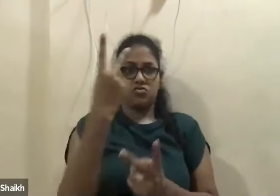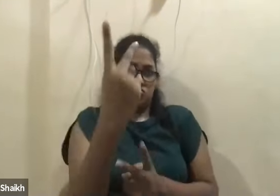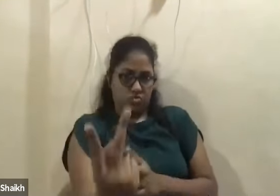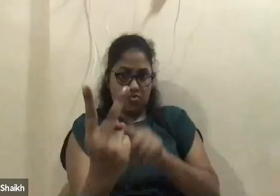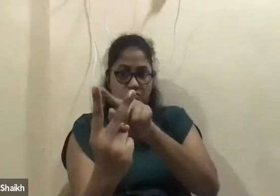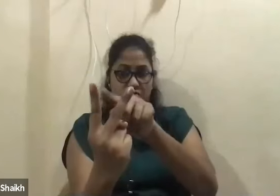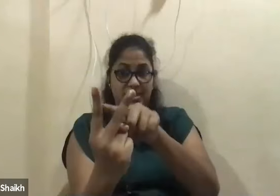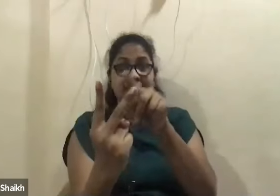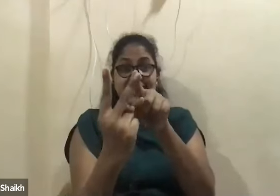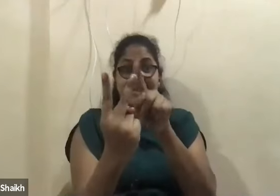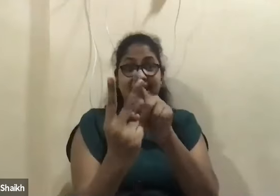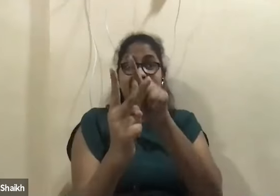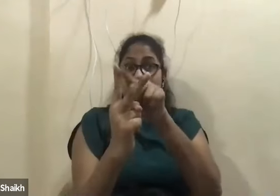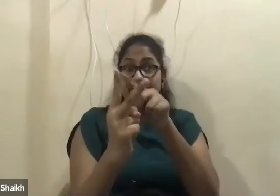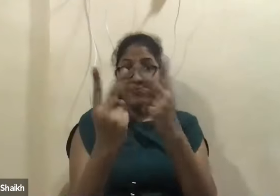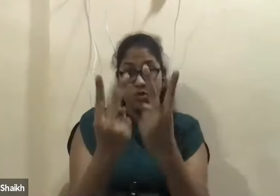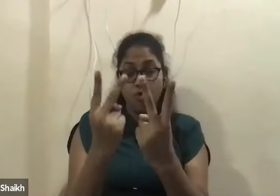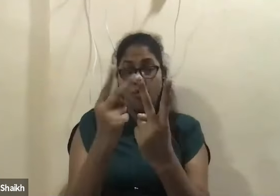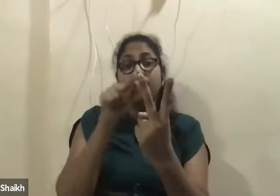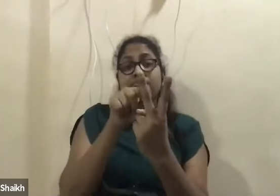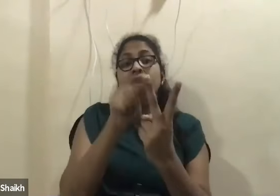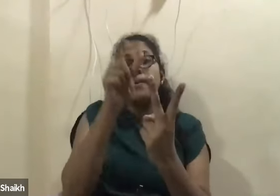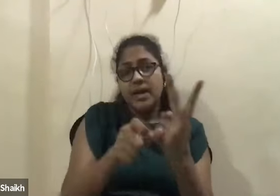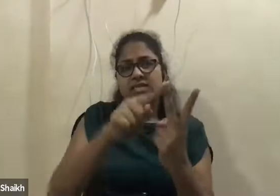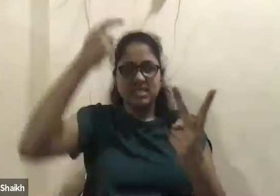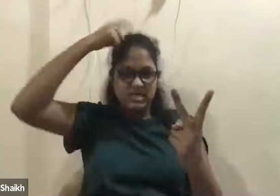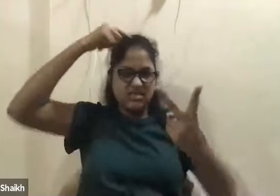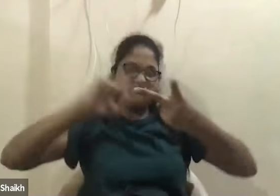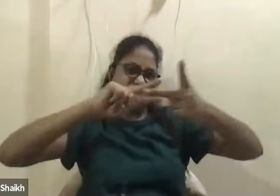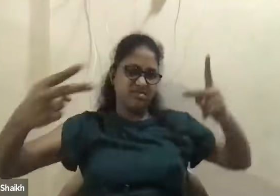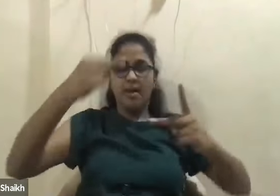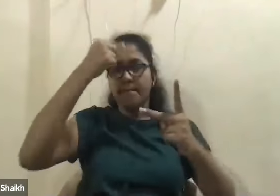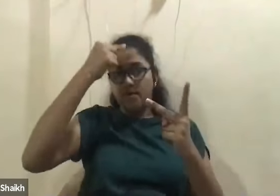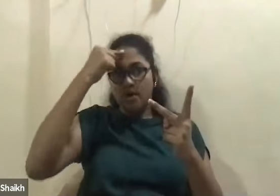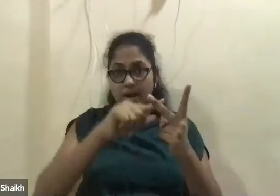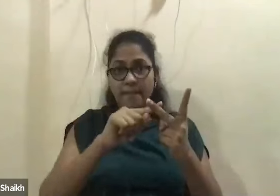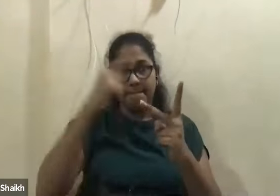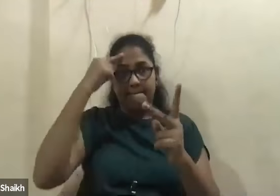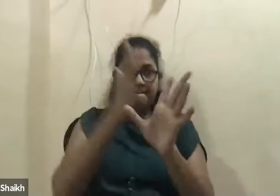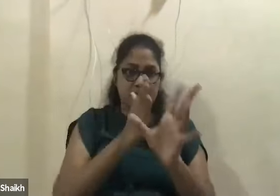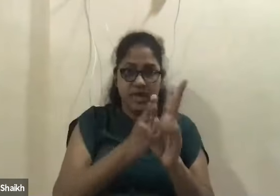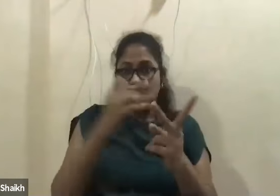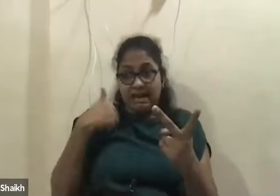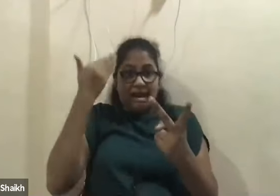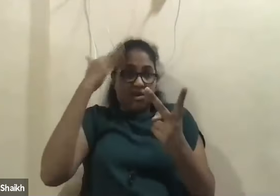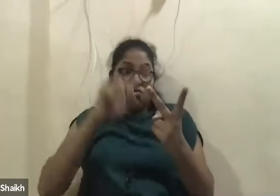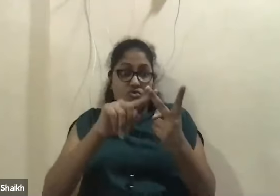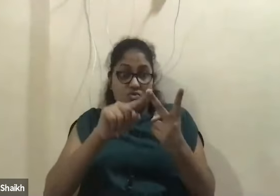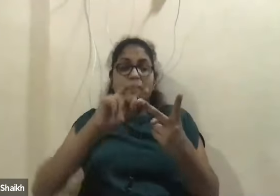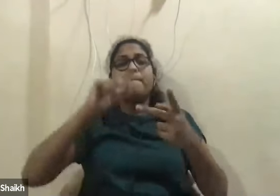neurological condition that led to psychiatric. He had I don't know exactly what he had, but he had a neurological and